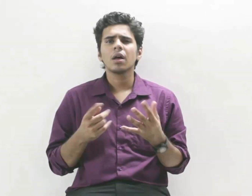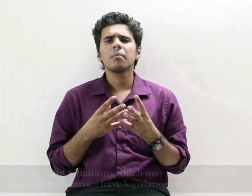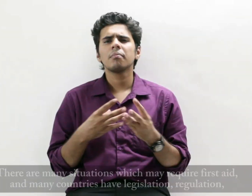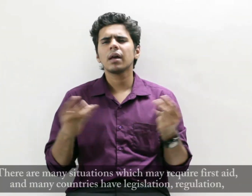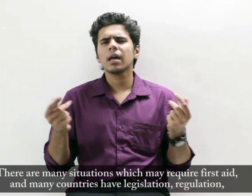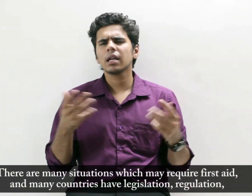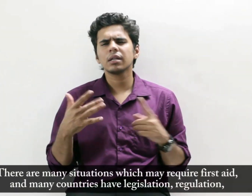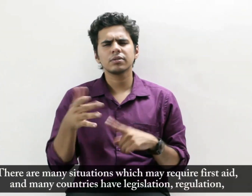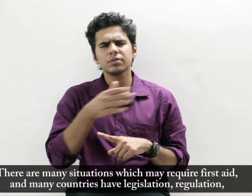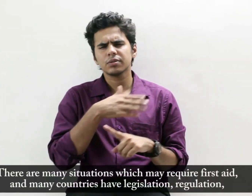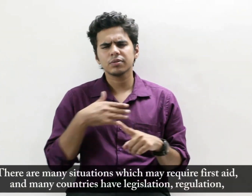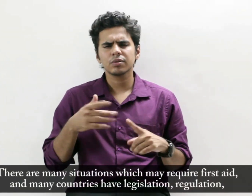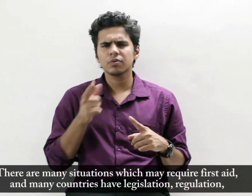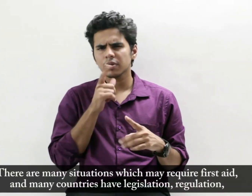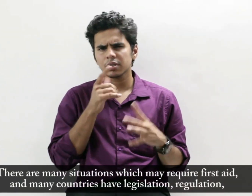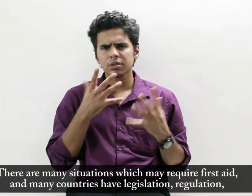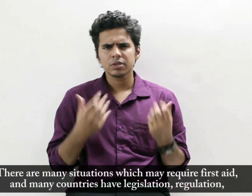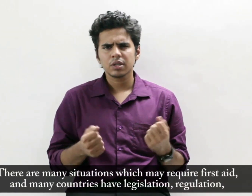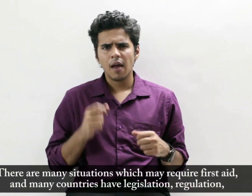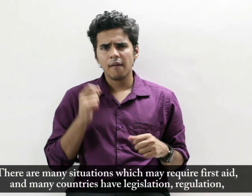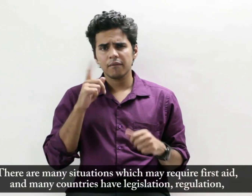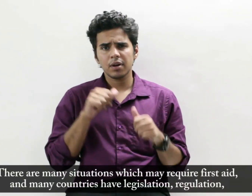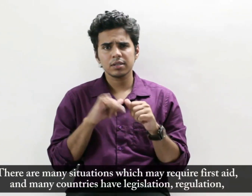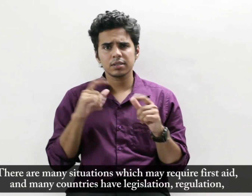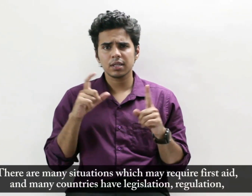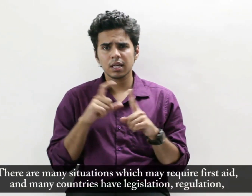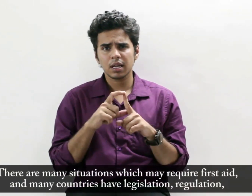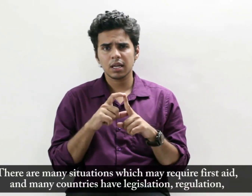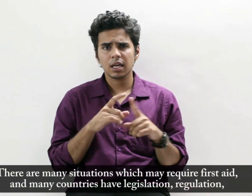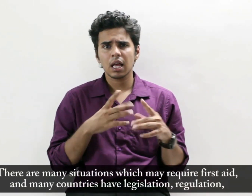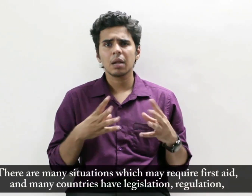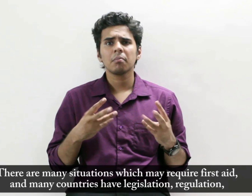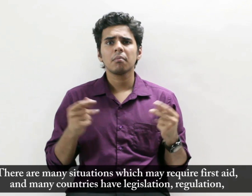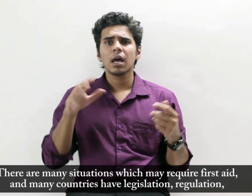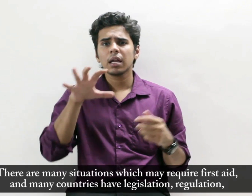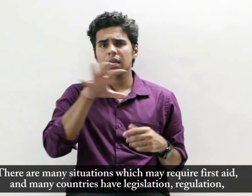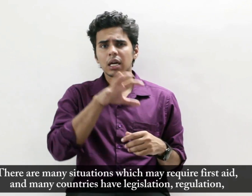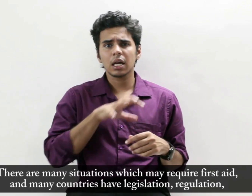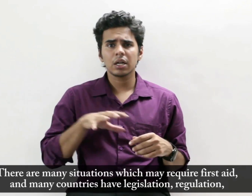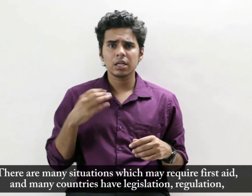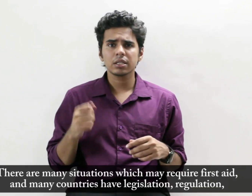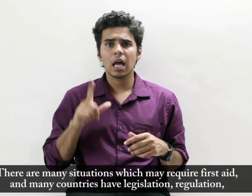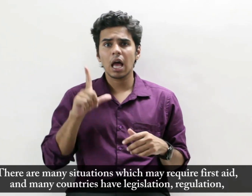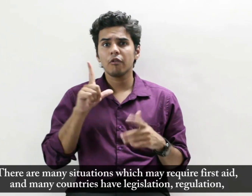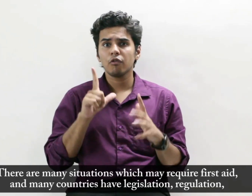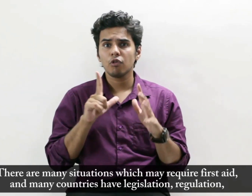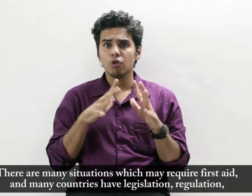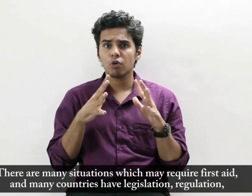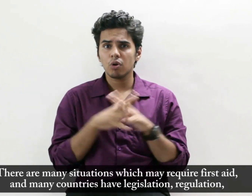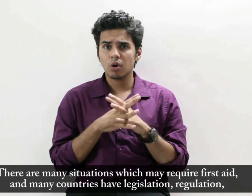There are many situations which may require first aid, and many countries have legislations,